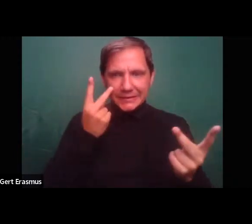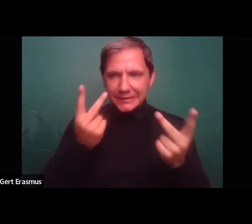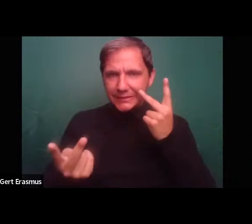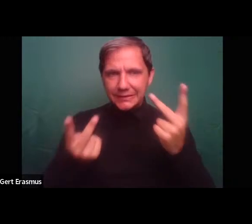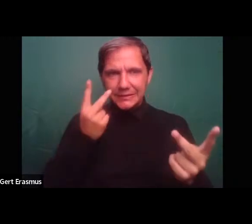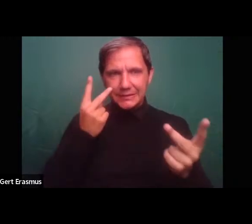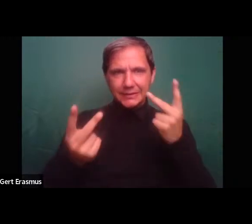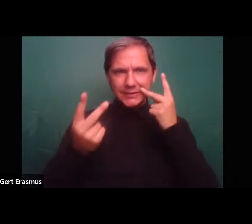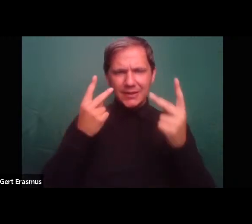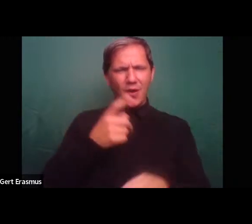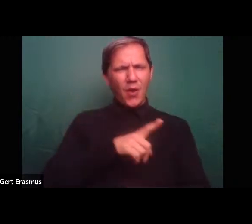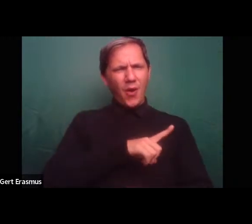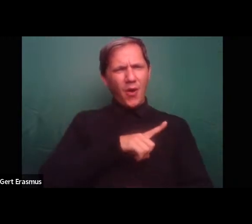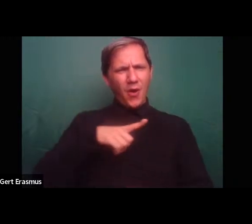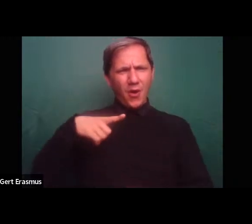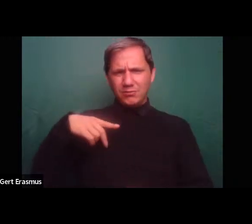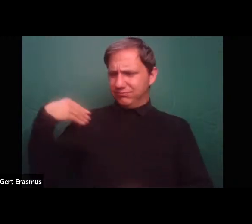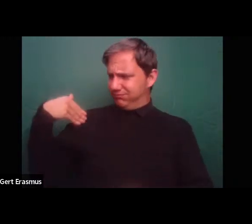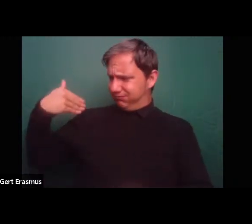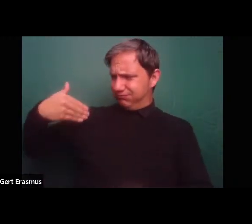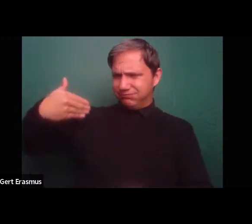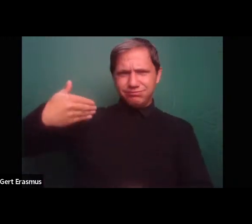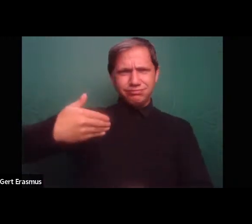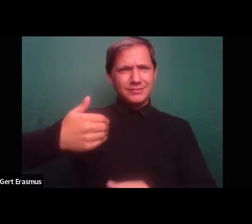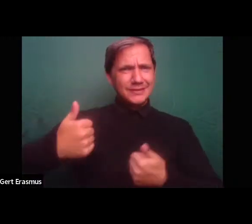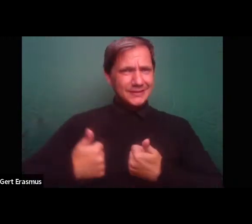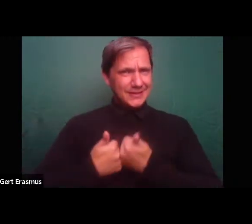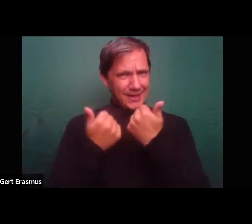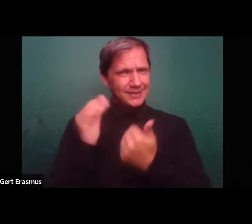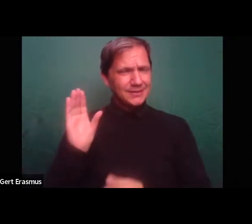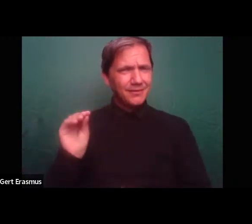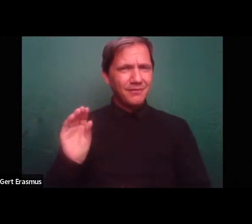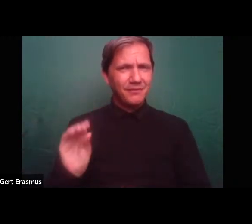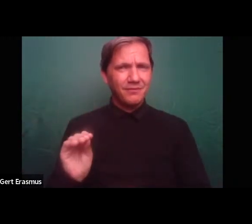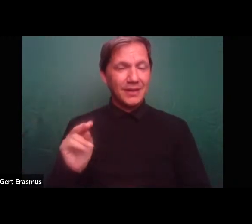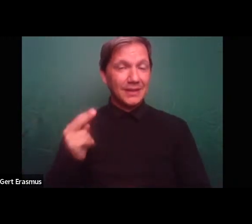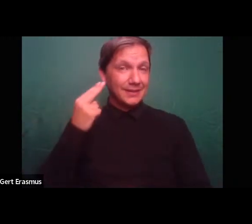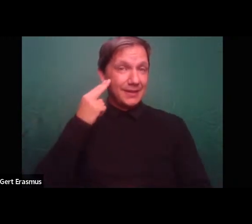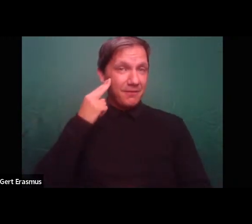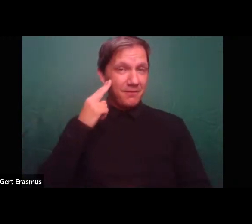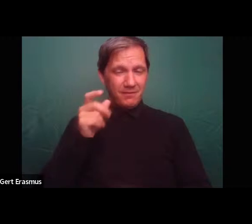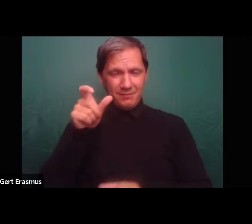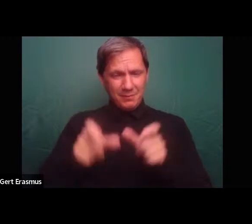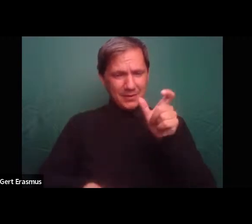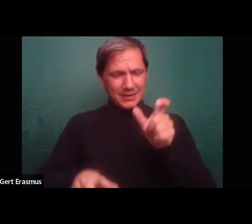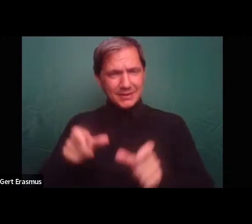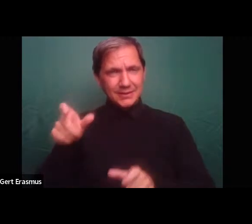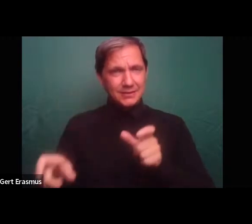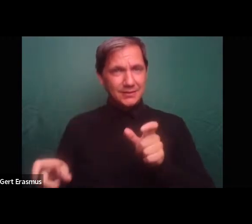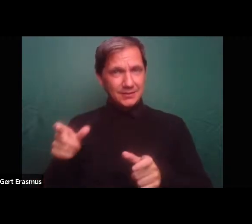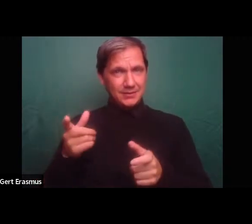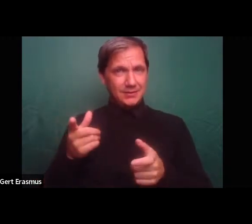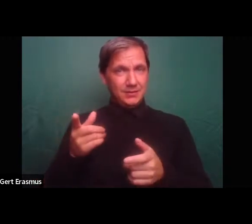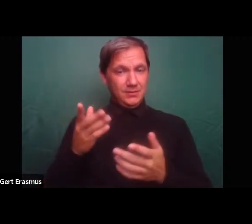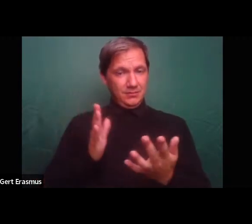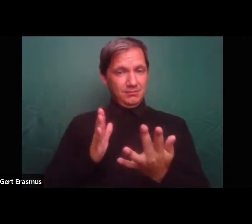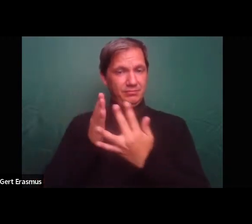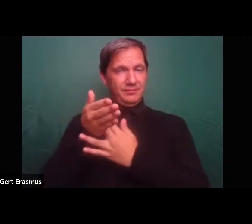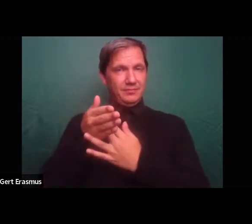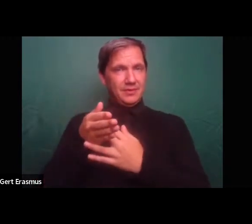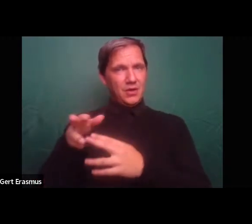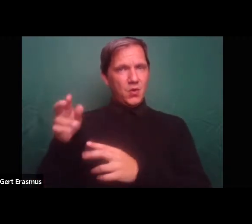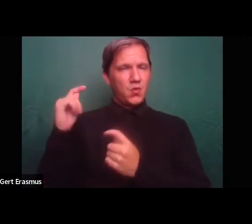and existing challenges that deaf learners, in particular in the